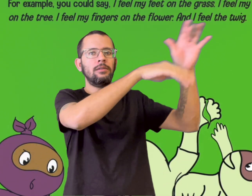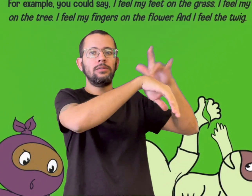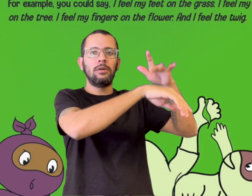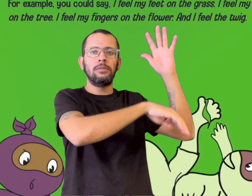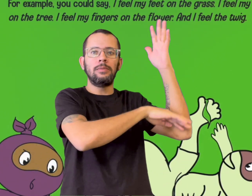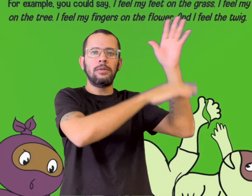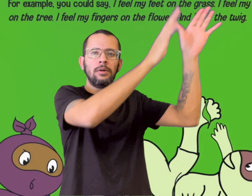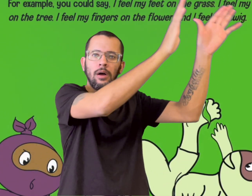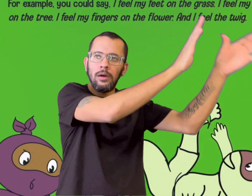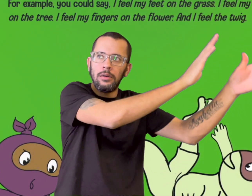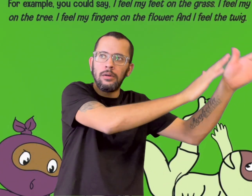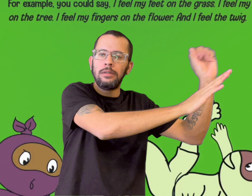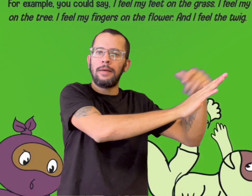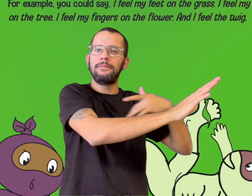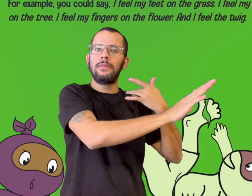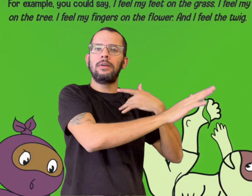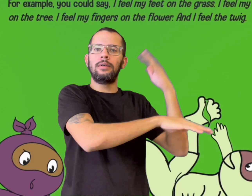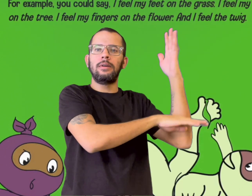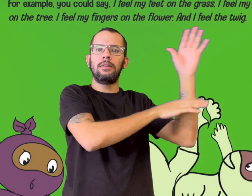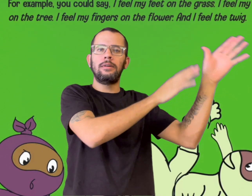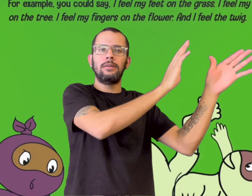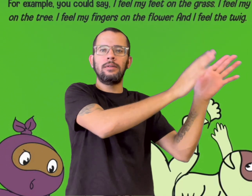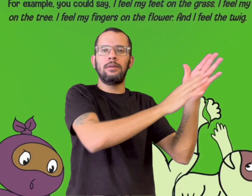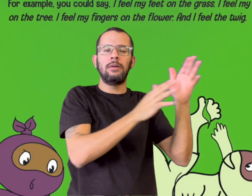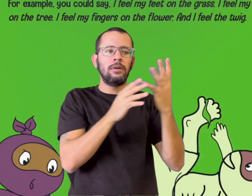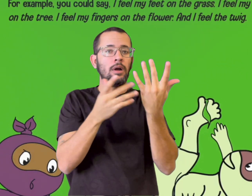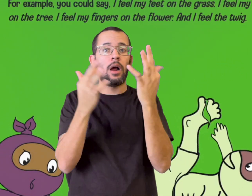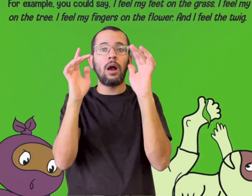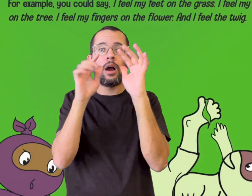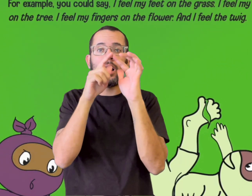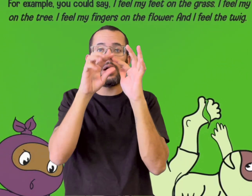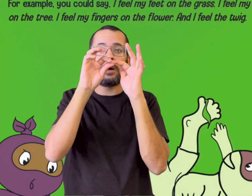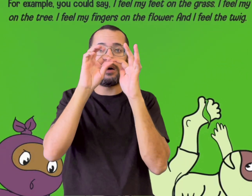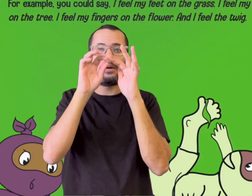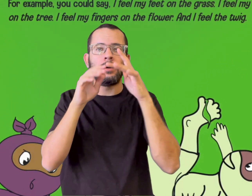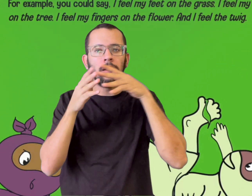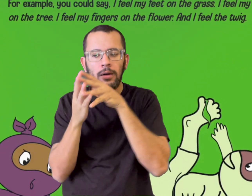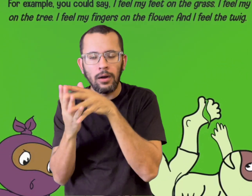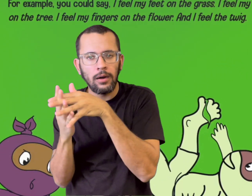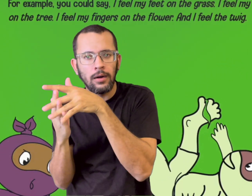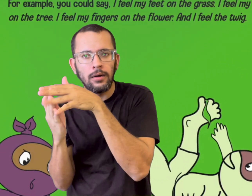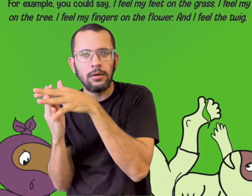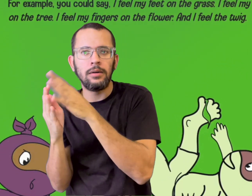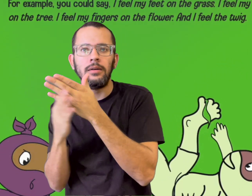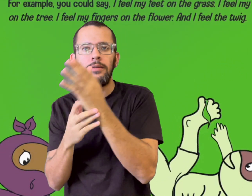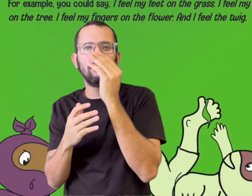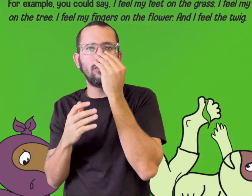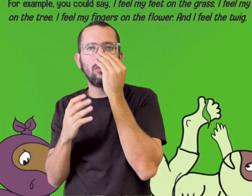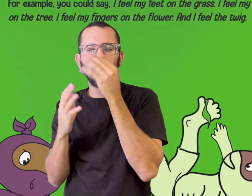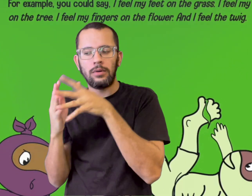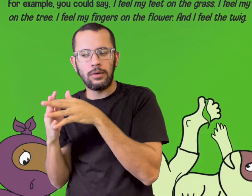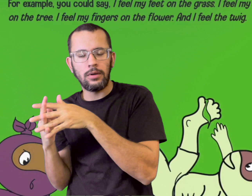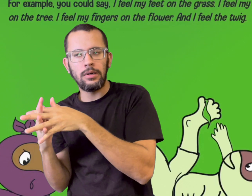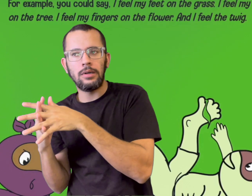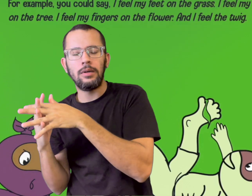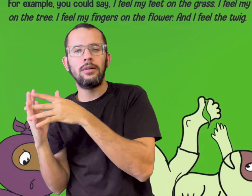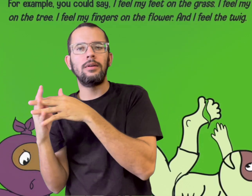on the grass, I feel my hand on the tree, I feel my fingers on the flower, and I feel the twig.